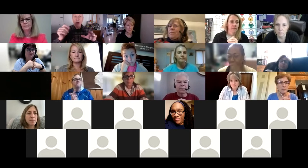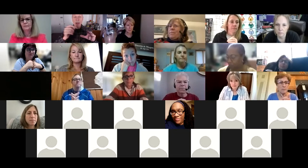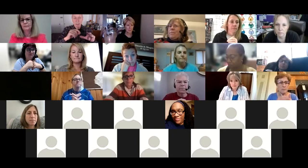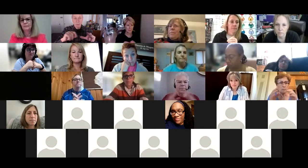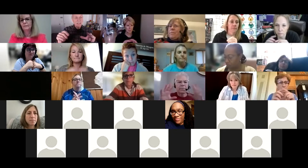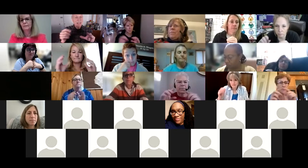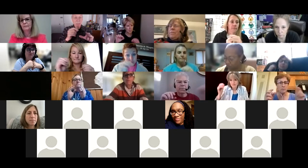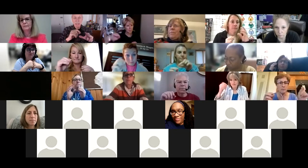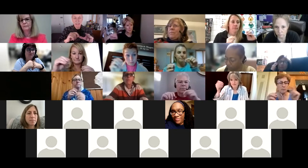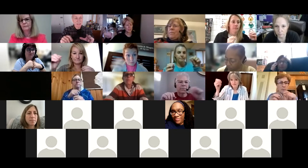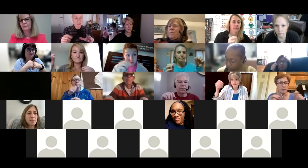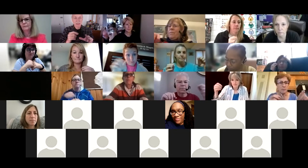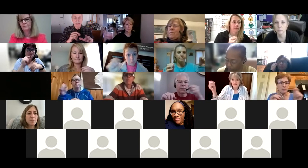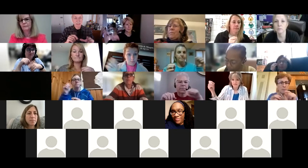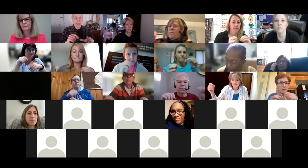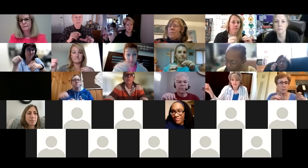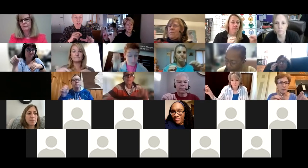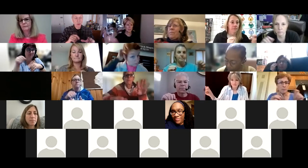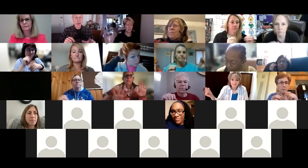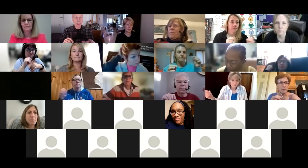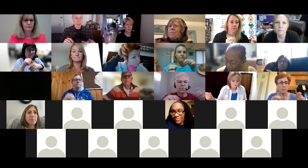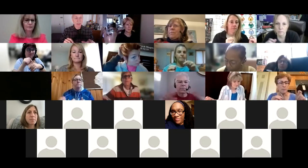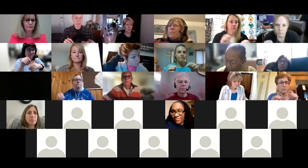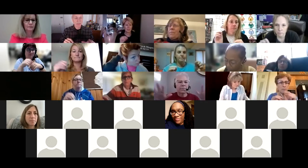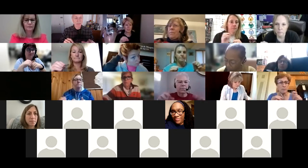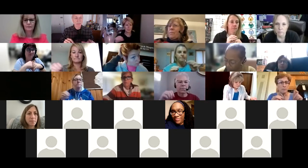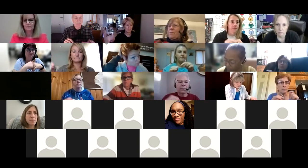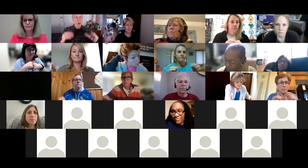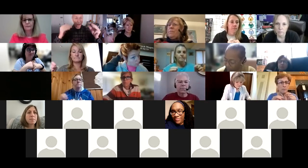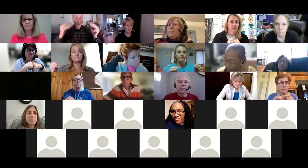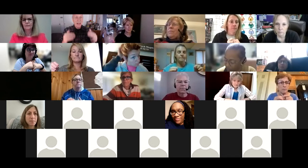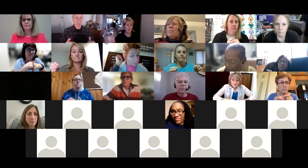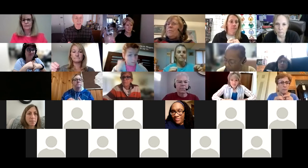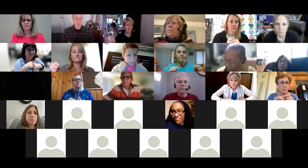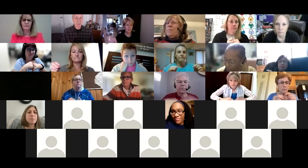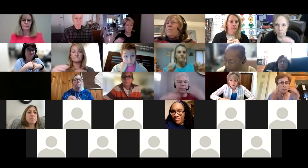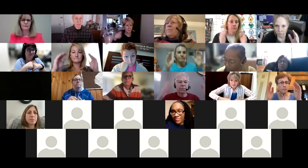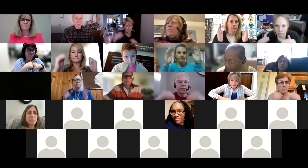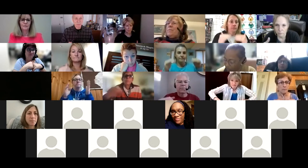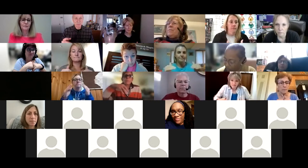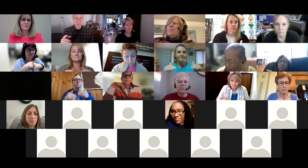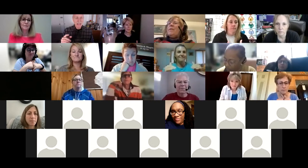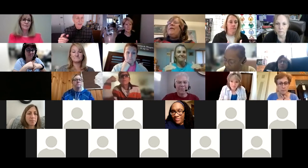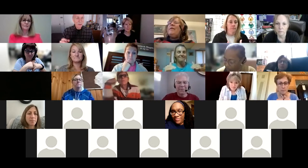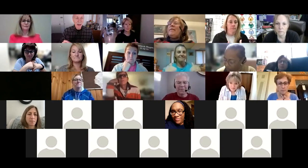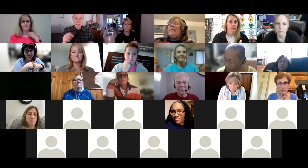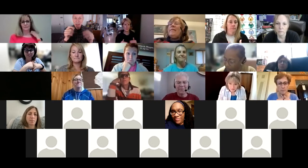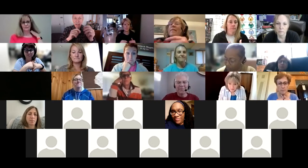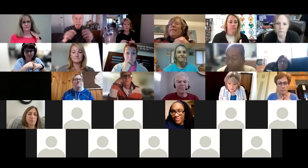writing for 10 minutes. If you finish, recopy it. Otherwise, kids